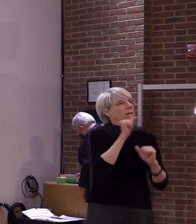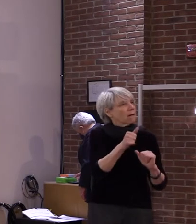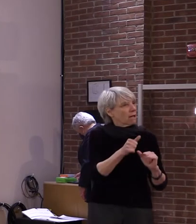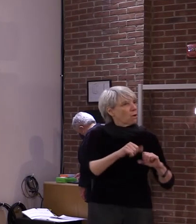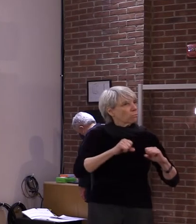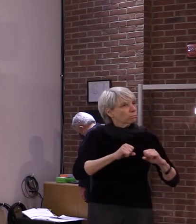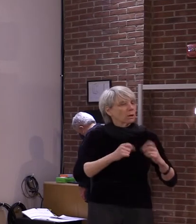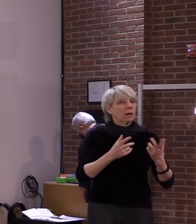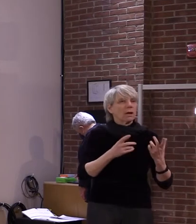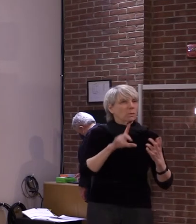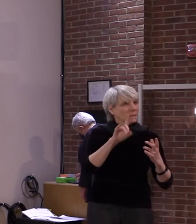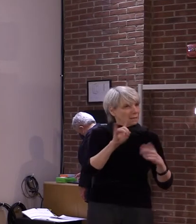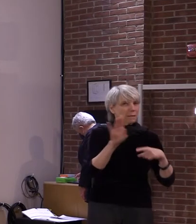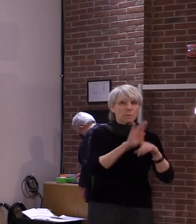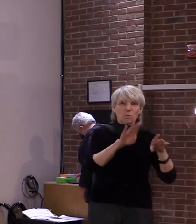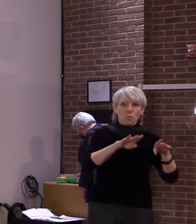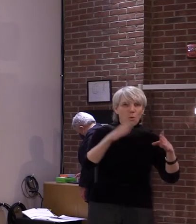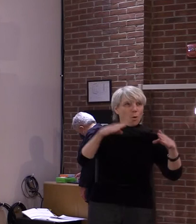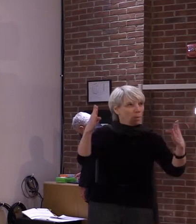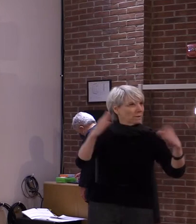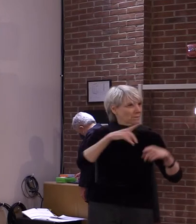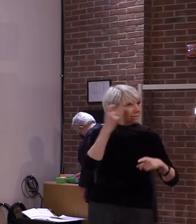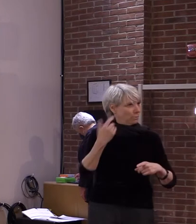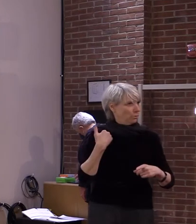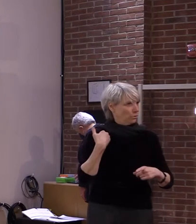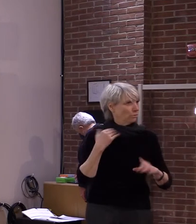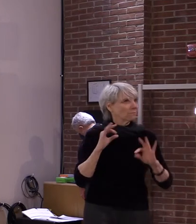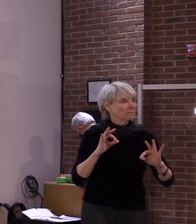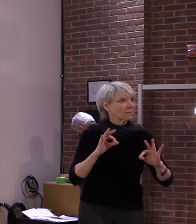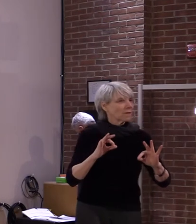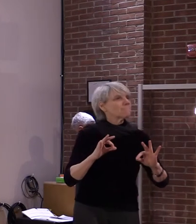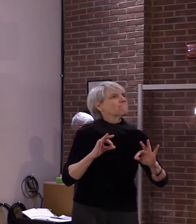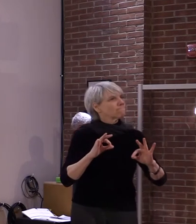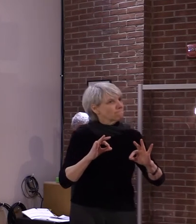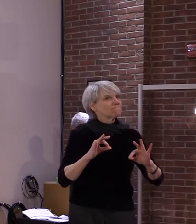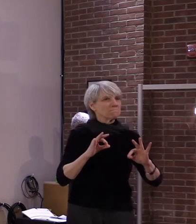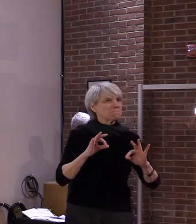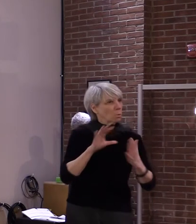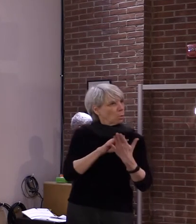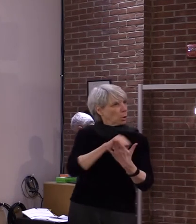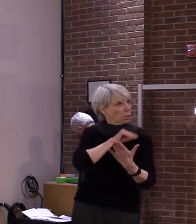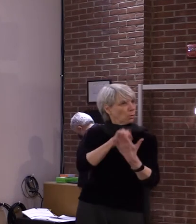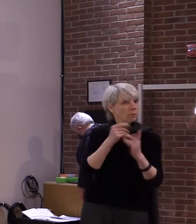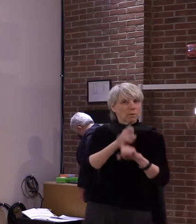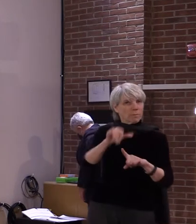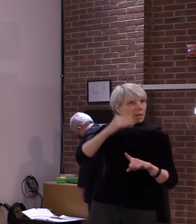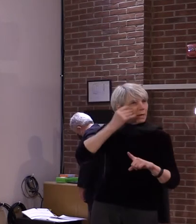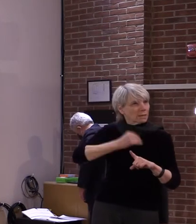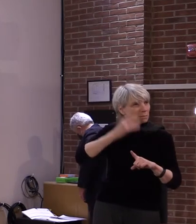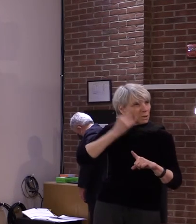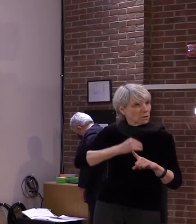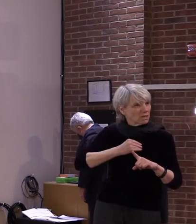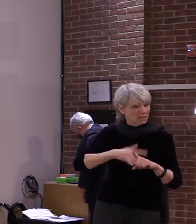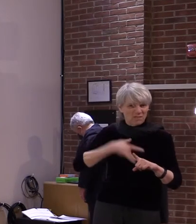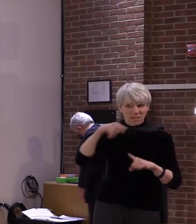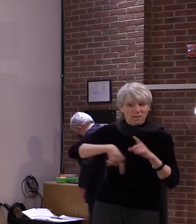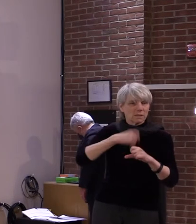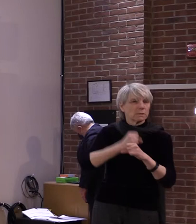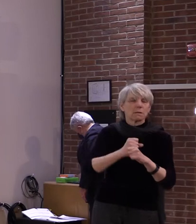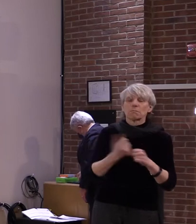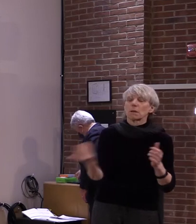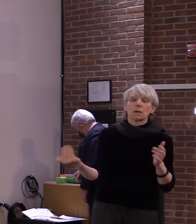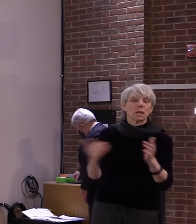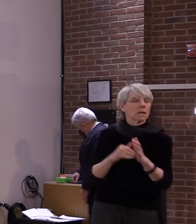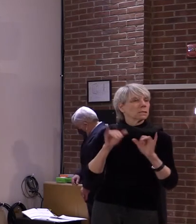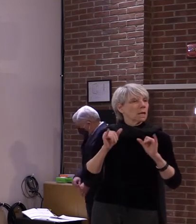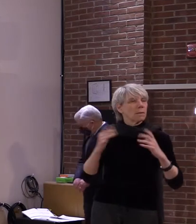were able to open up the economy knowing that what we experienced then i believe we'll be back to that again